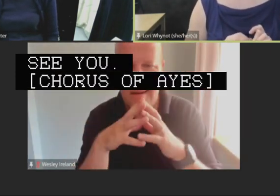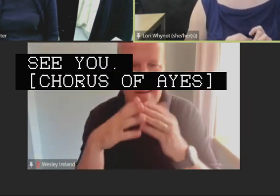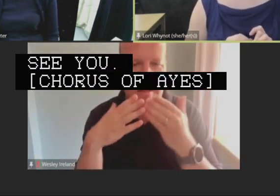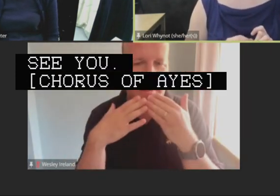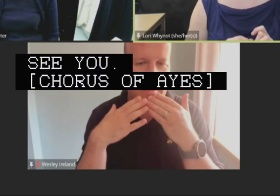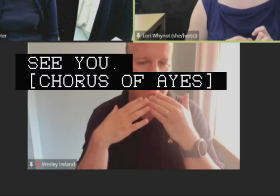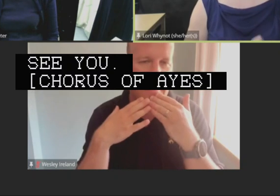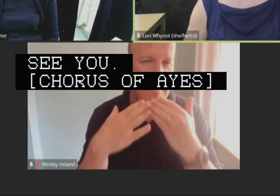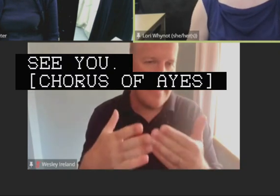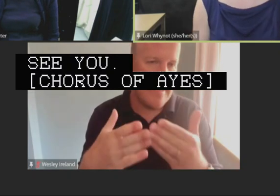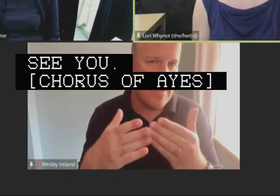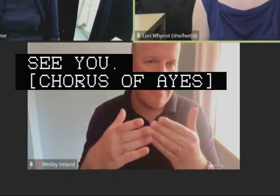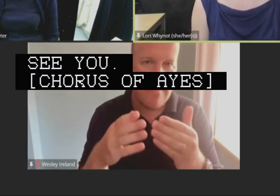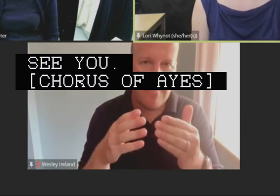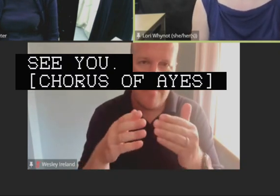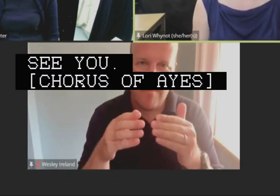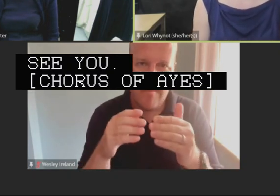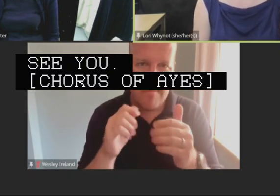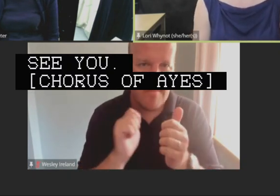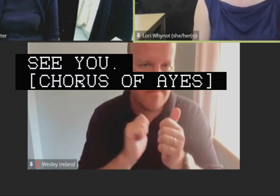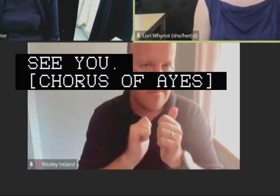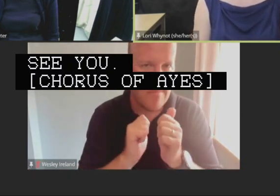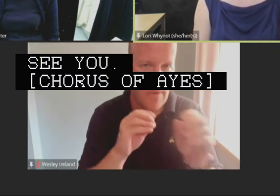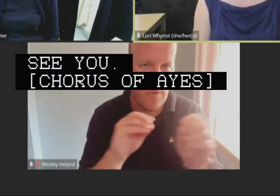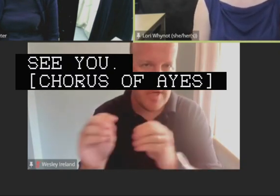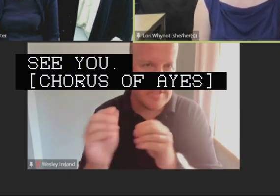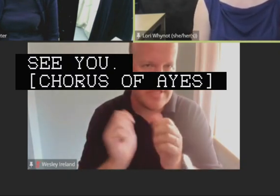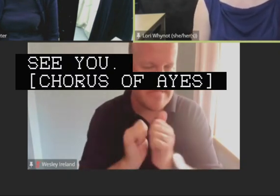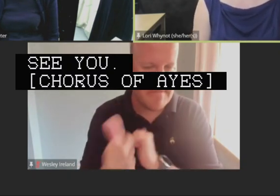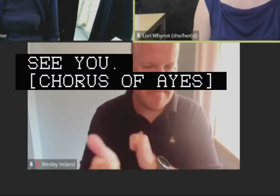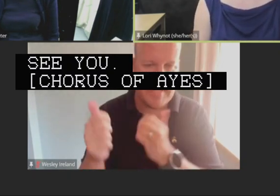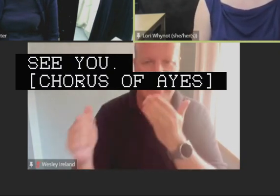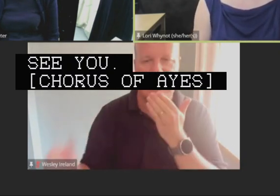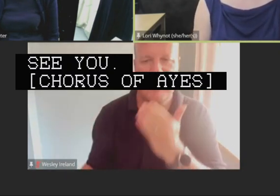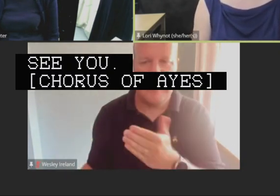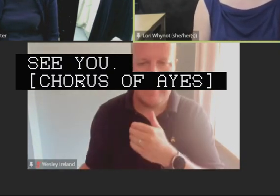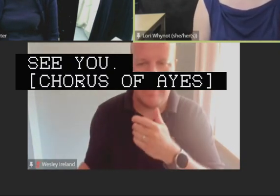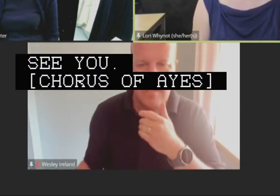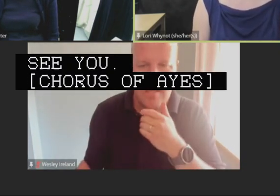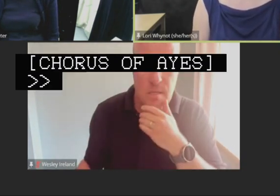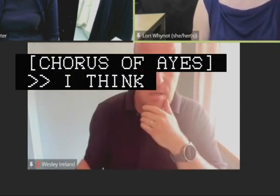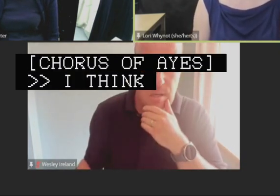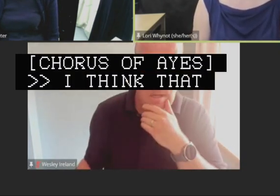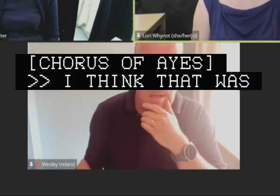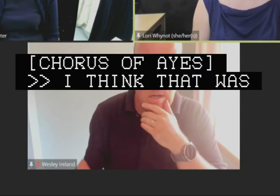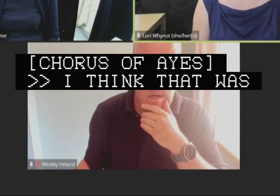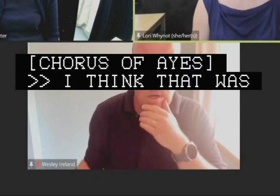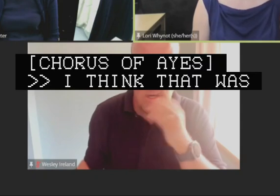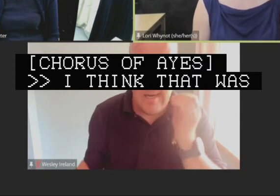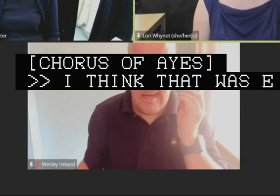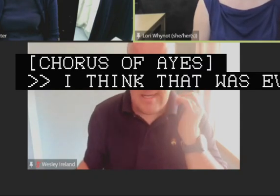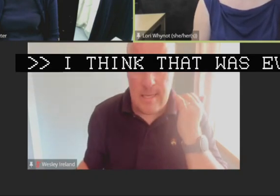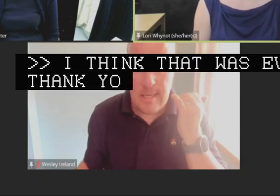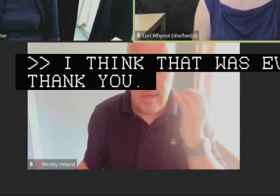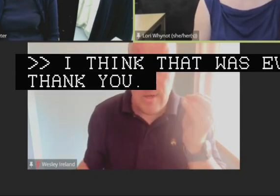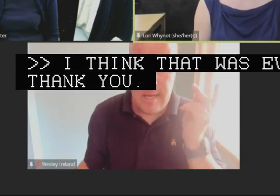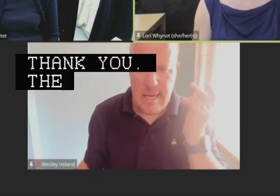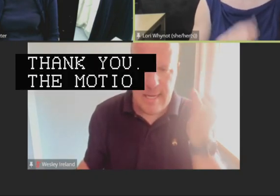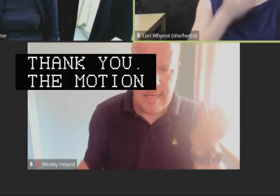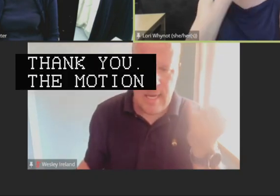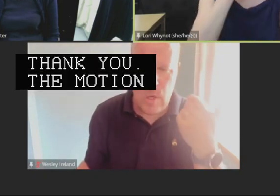Okay, I think that was everybody. Thank you. The motion passes, so the minutes have been accepted.